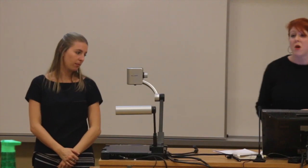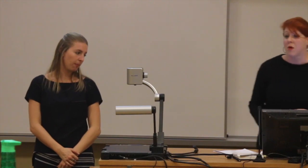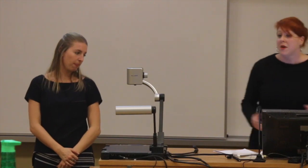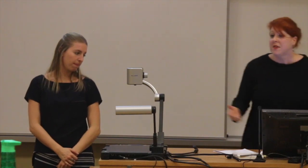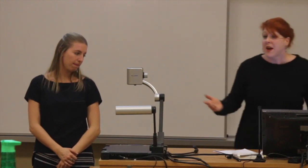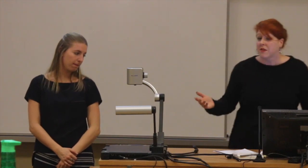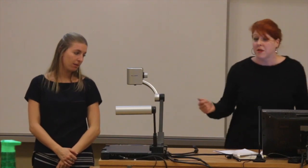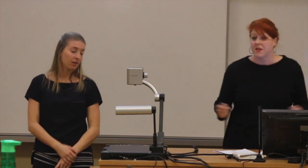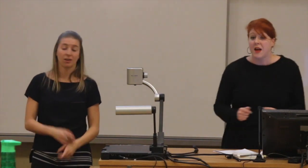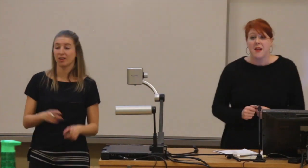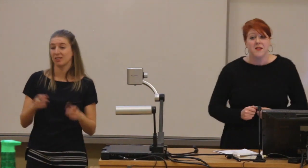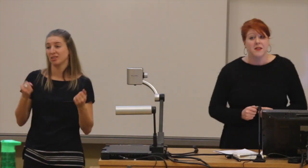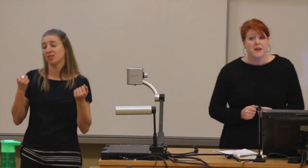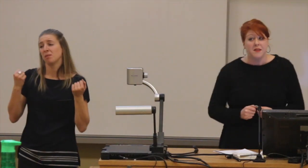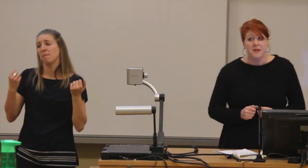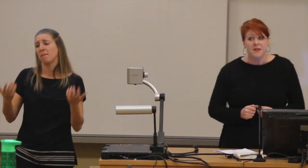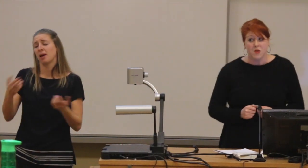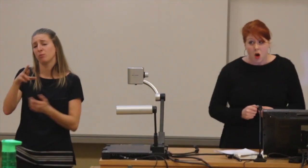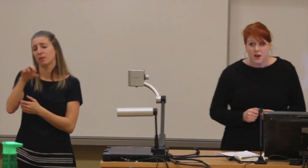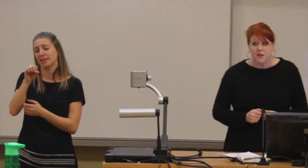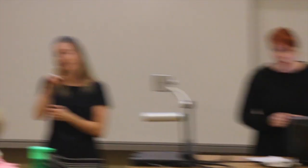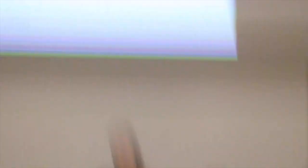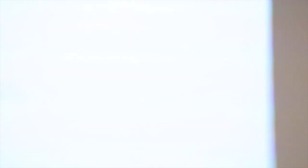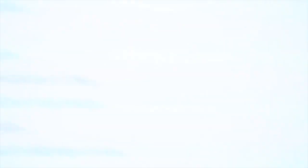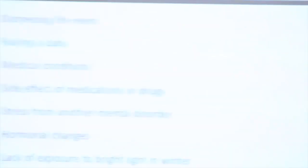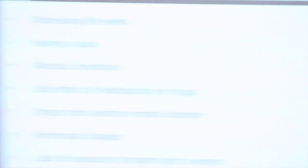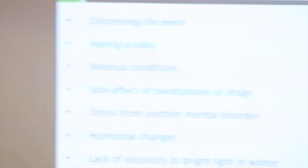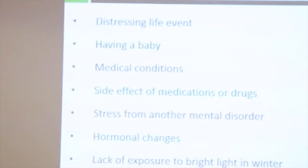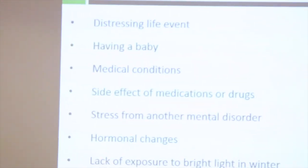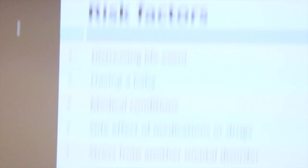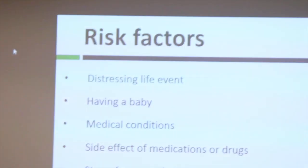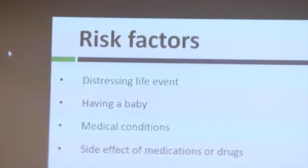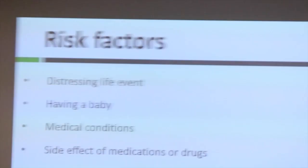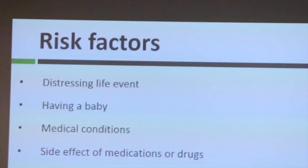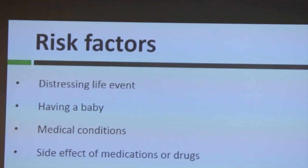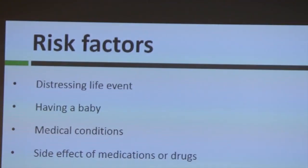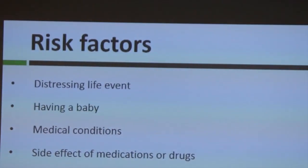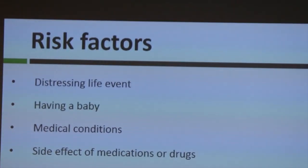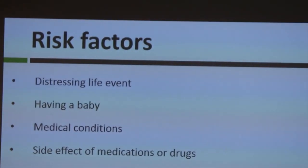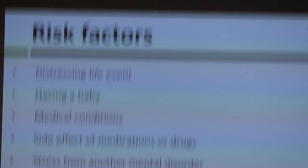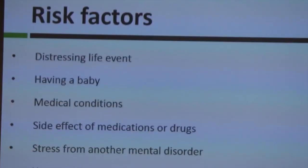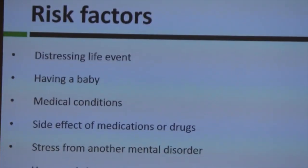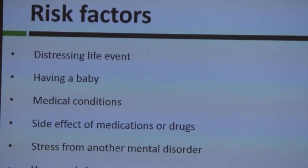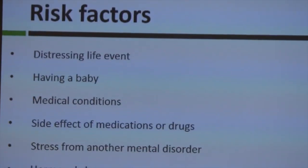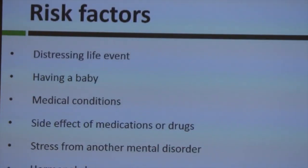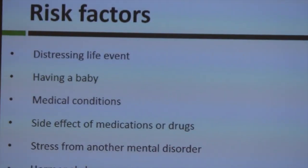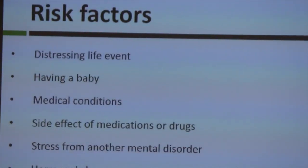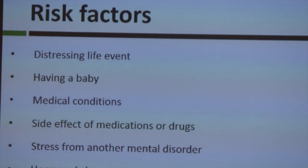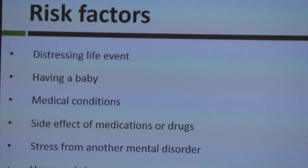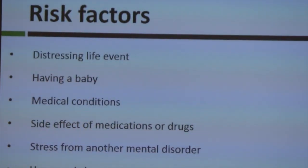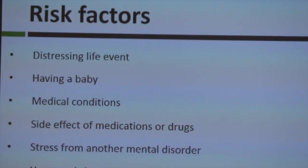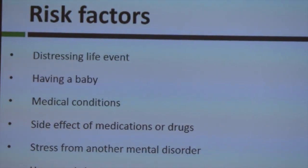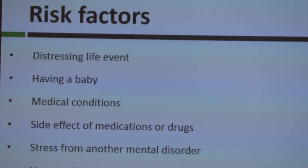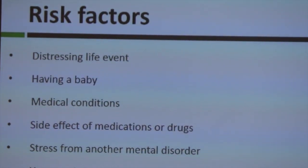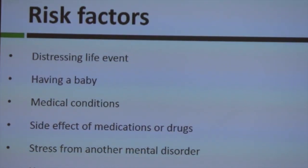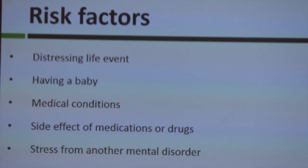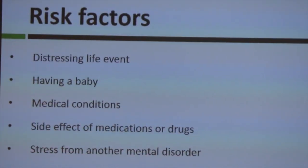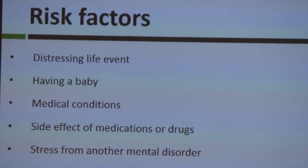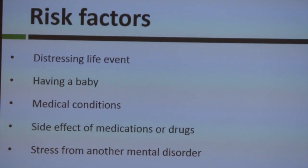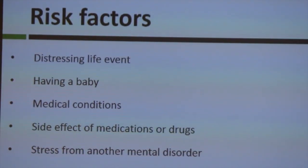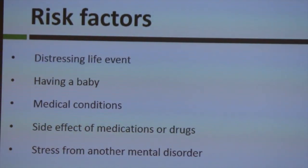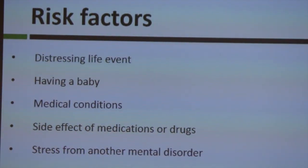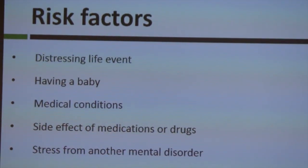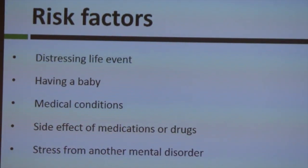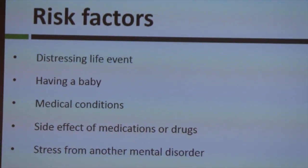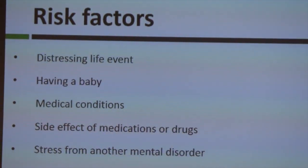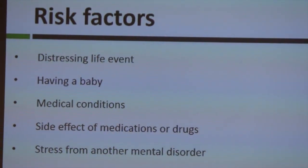There are a lot of risk factors, and this list is not exhaustive. However, these tend to be the heavy hitters, and I just want to